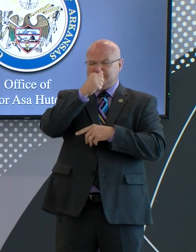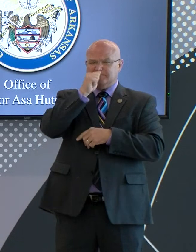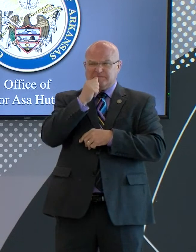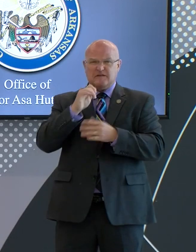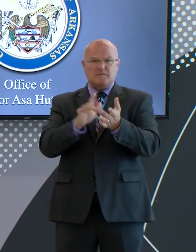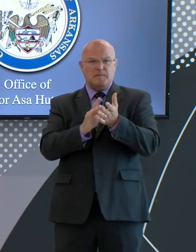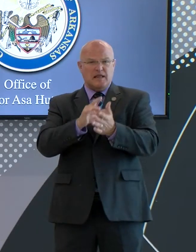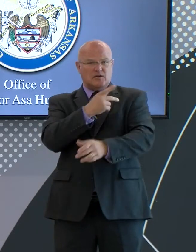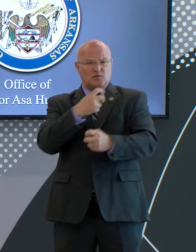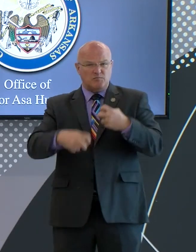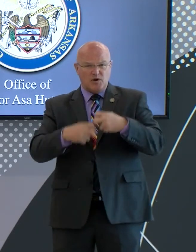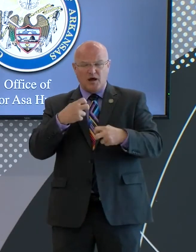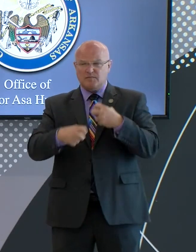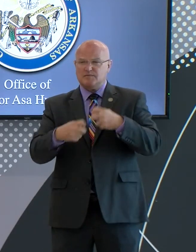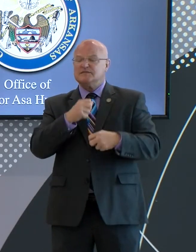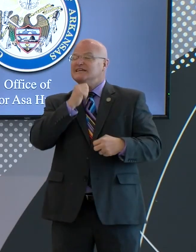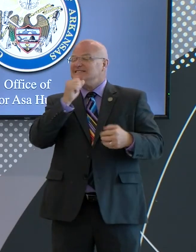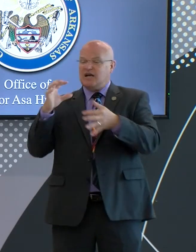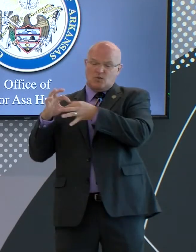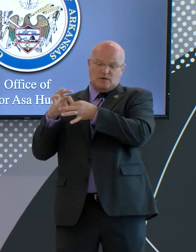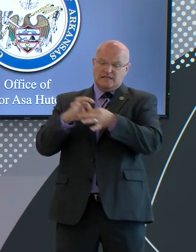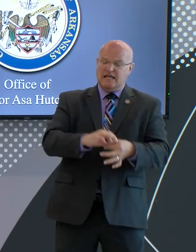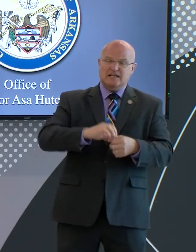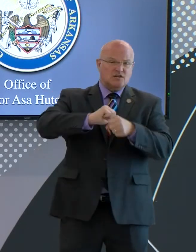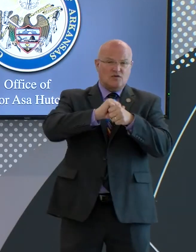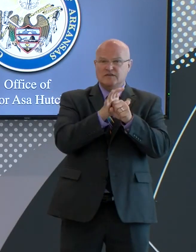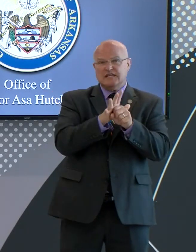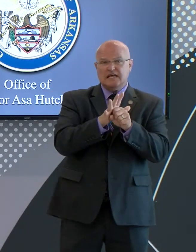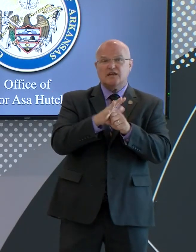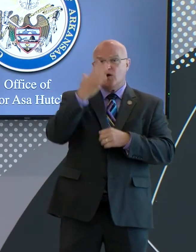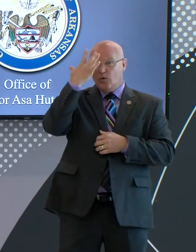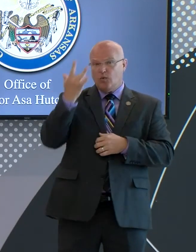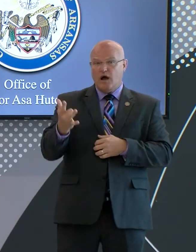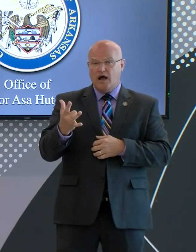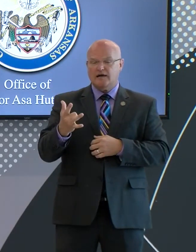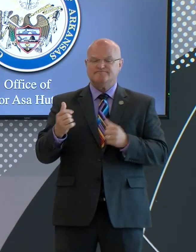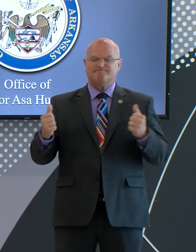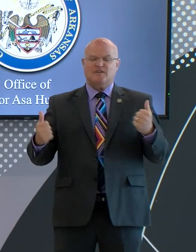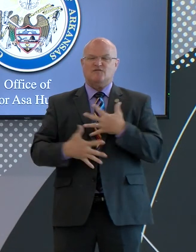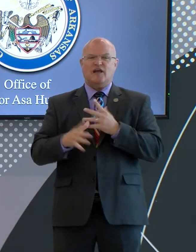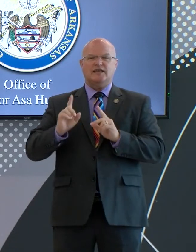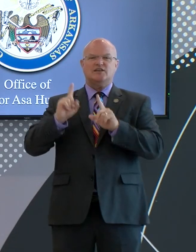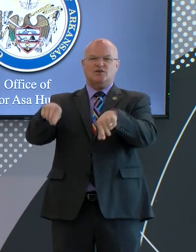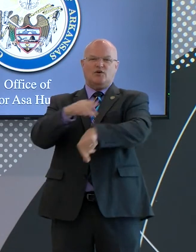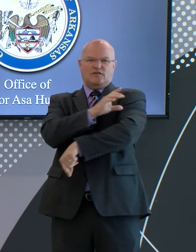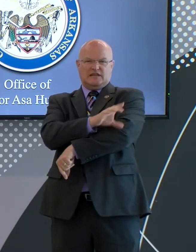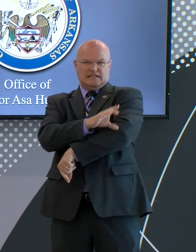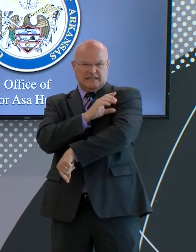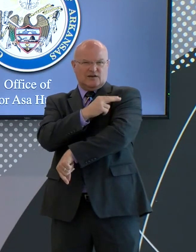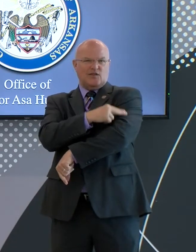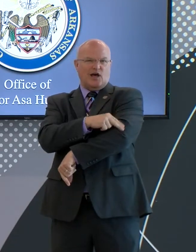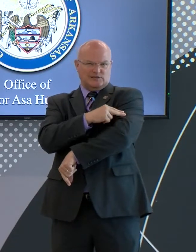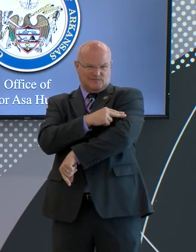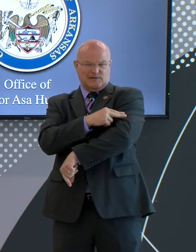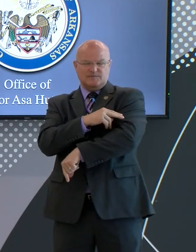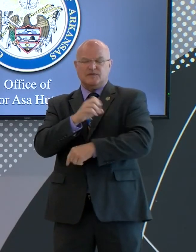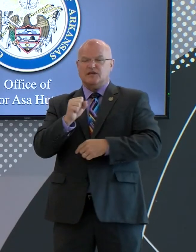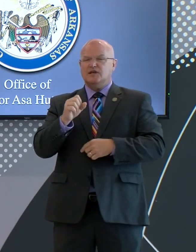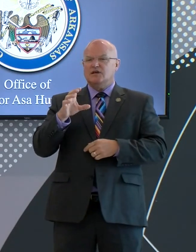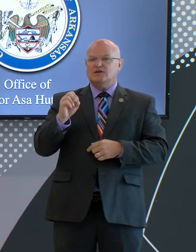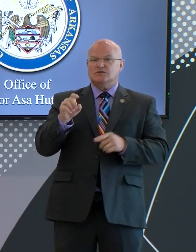suffered medical conditions completely unrelated to COVID-19 because they've been afraid to go to their clinic or to the hospital.